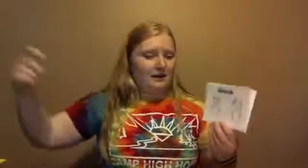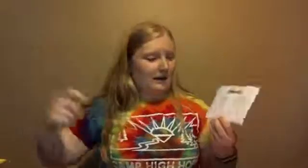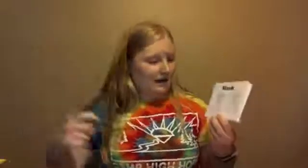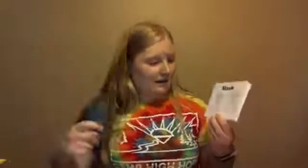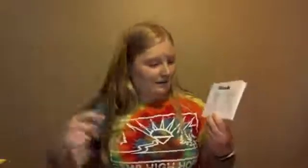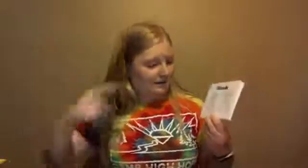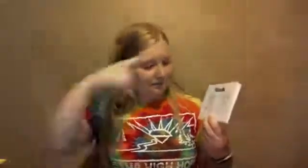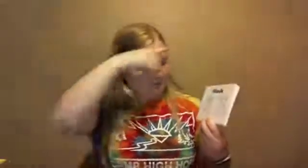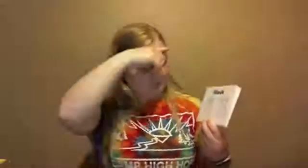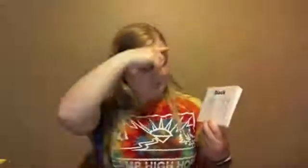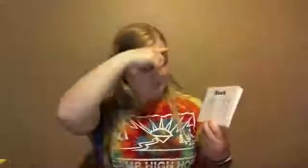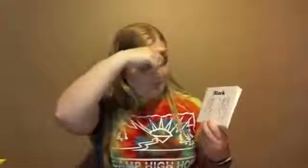that.